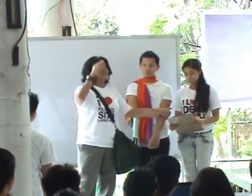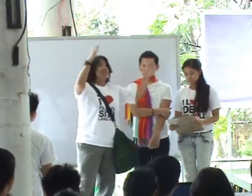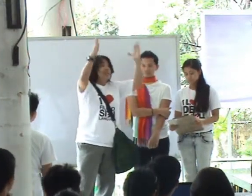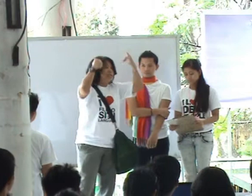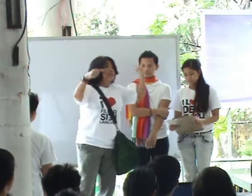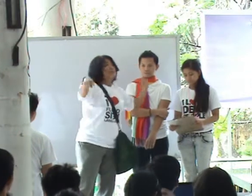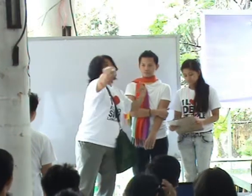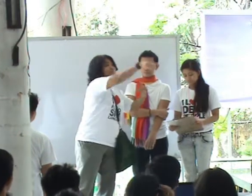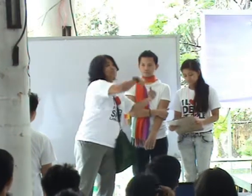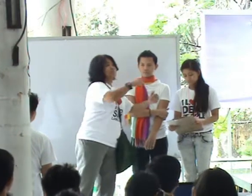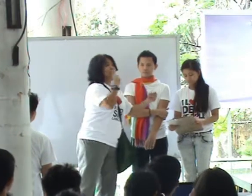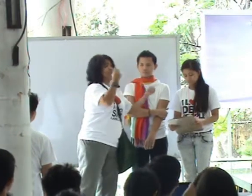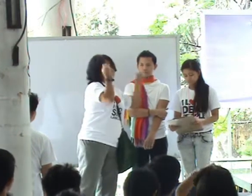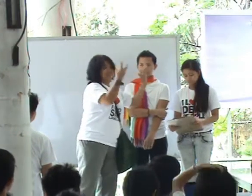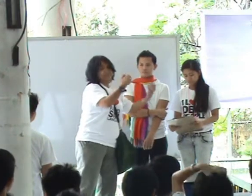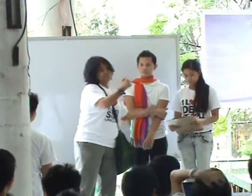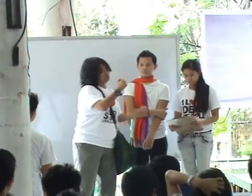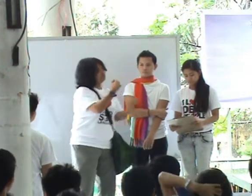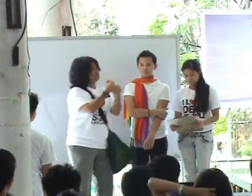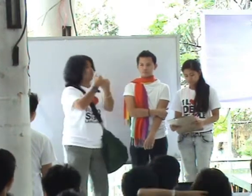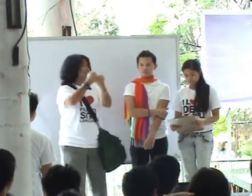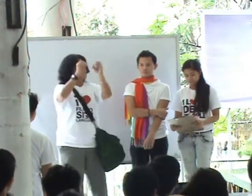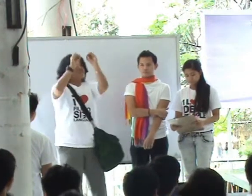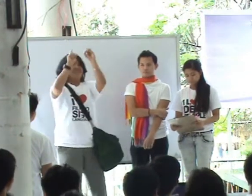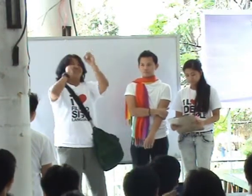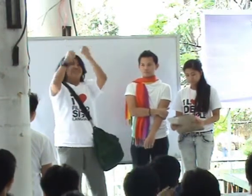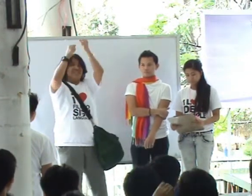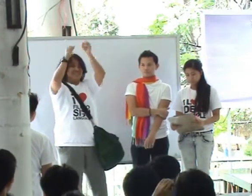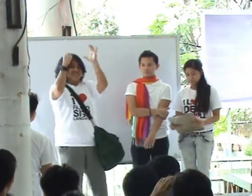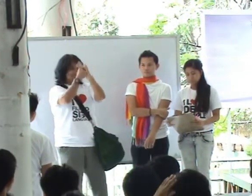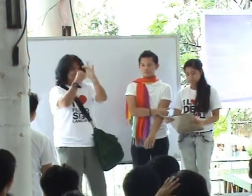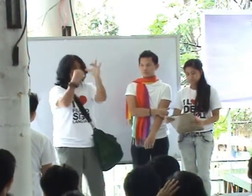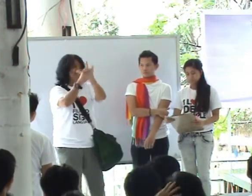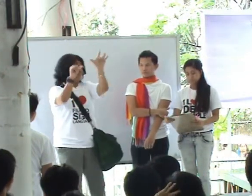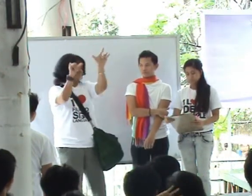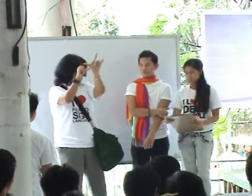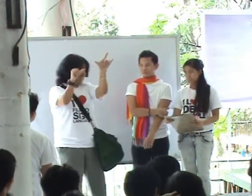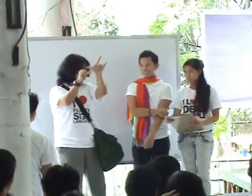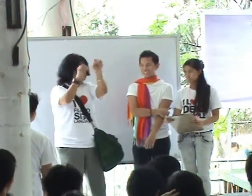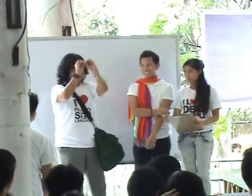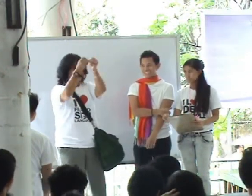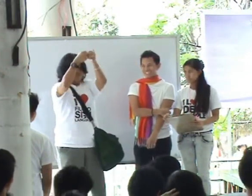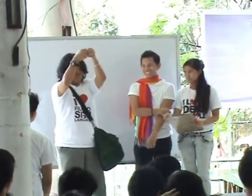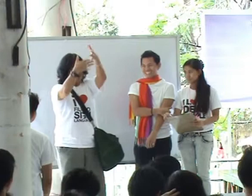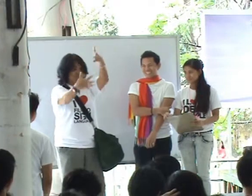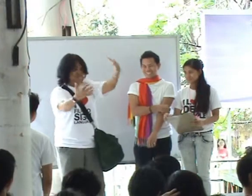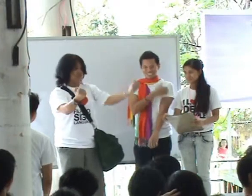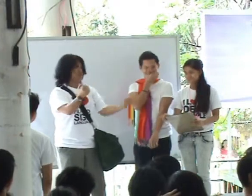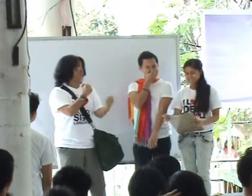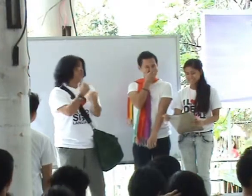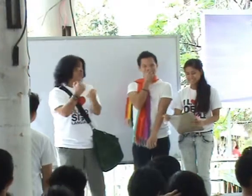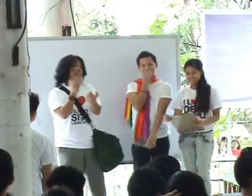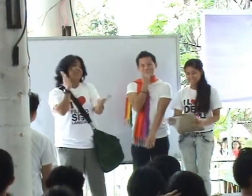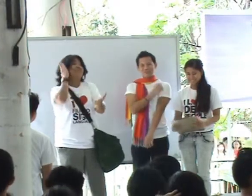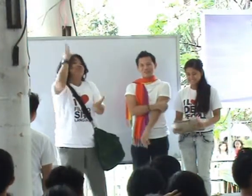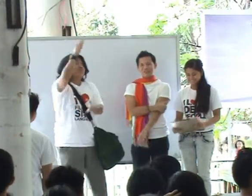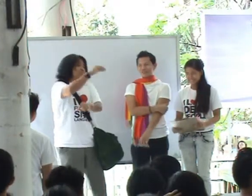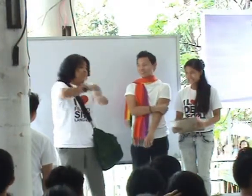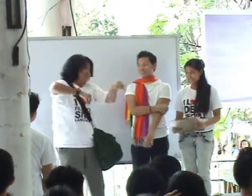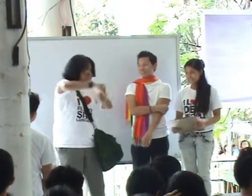that they could have an awareness regarding sa deaf. And also show support for the sa PFD and